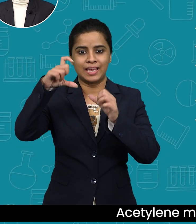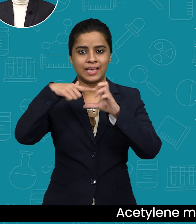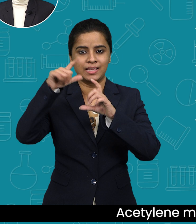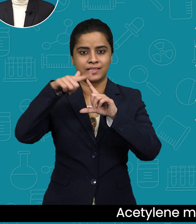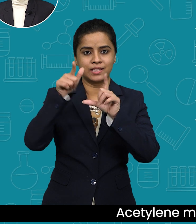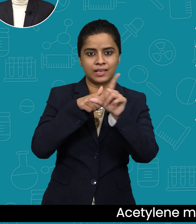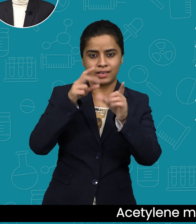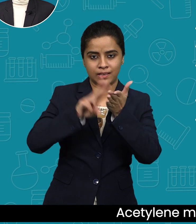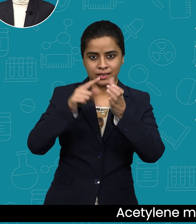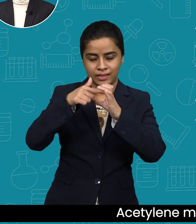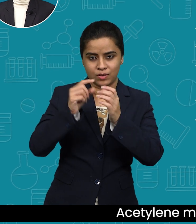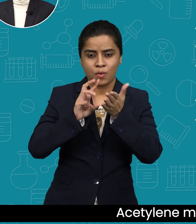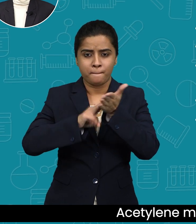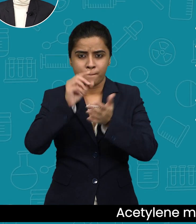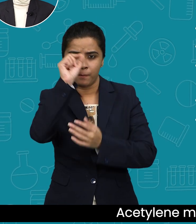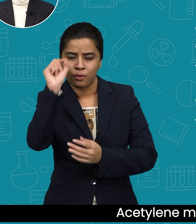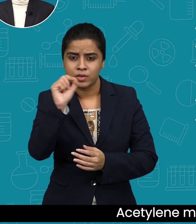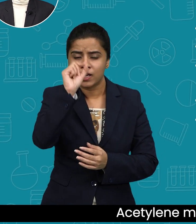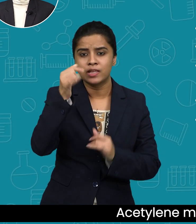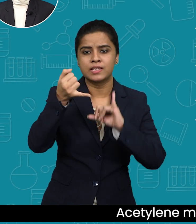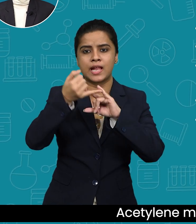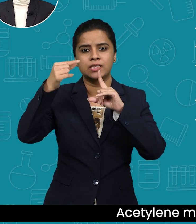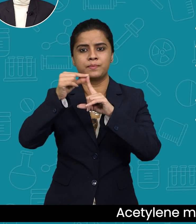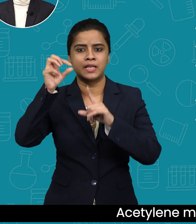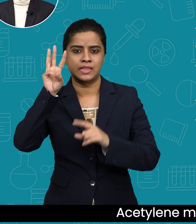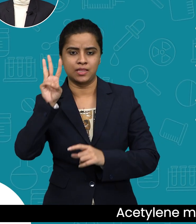Acetylene molecule is sp3 hybridized.